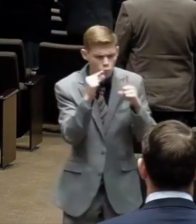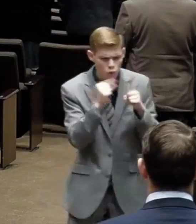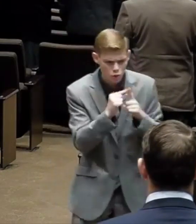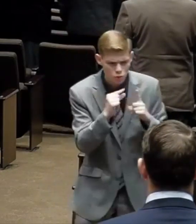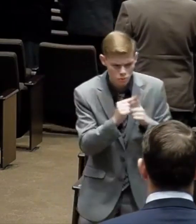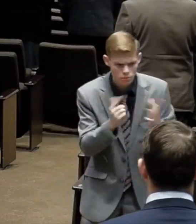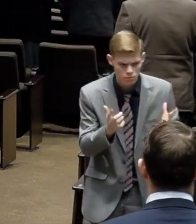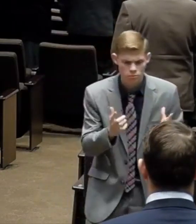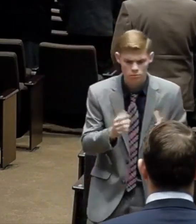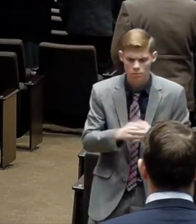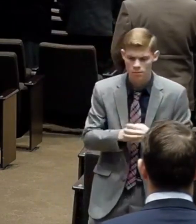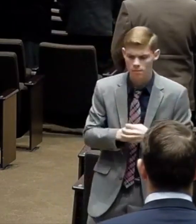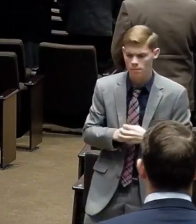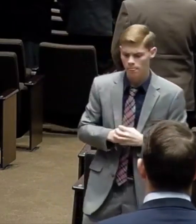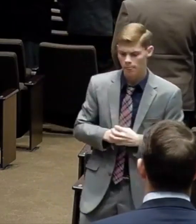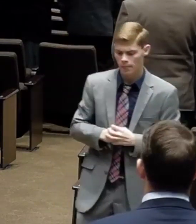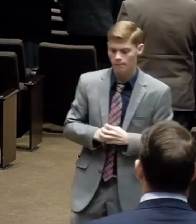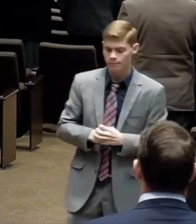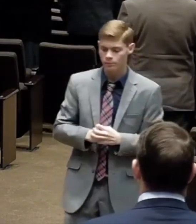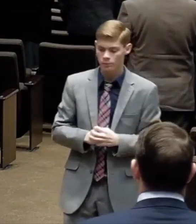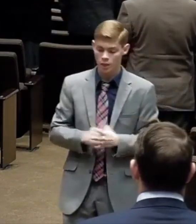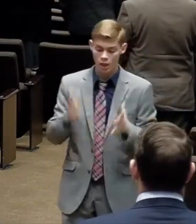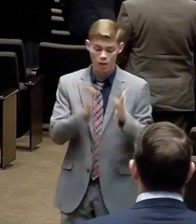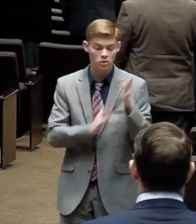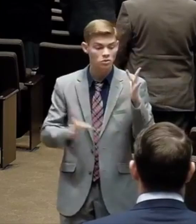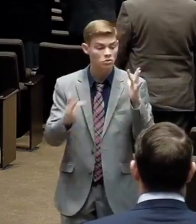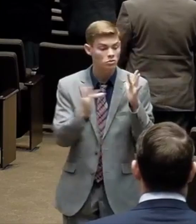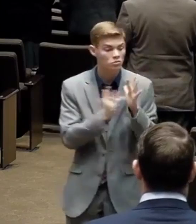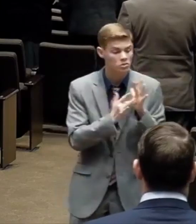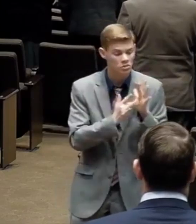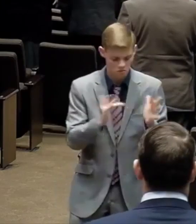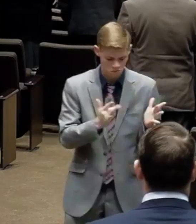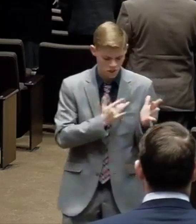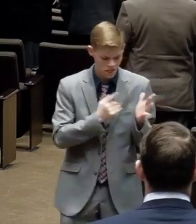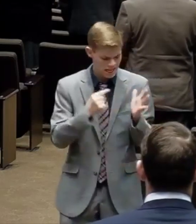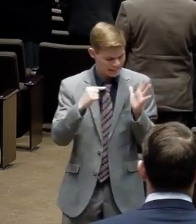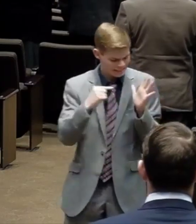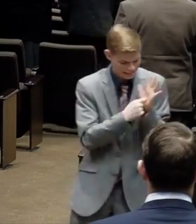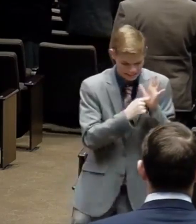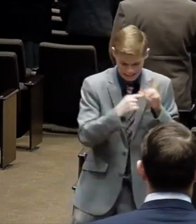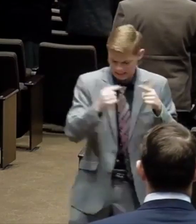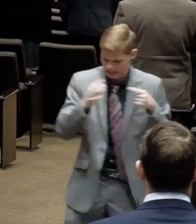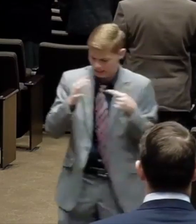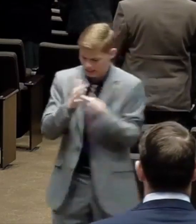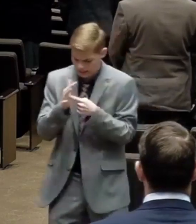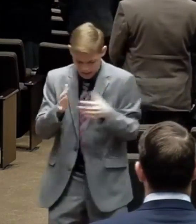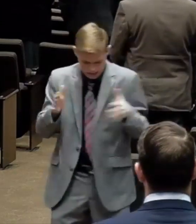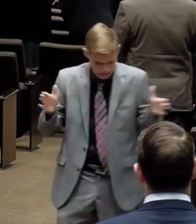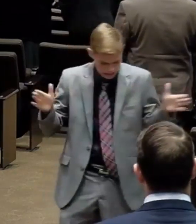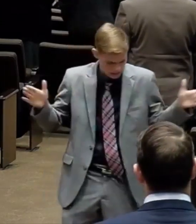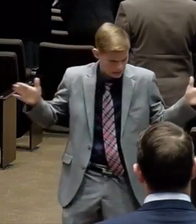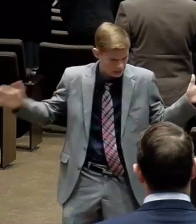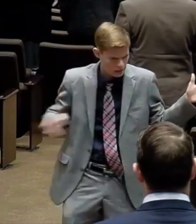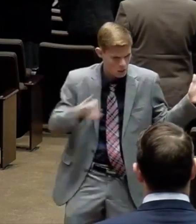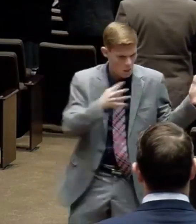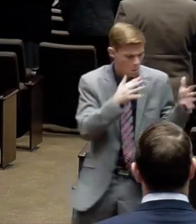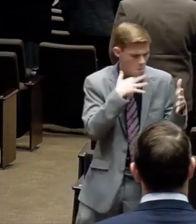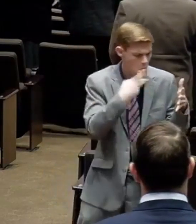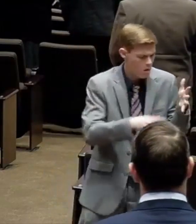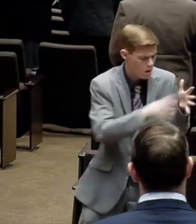Who has felt the nails upon His hands,